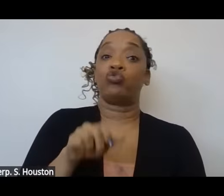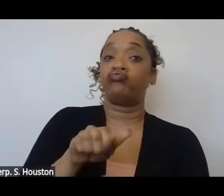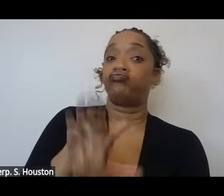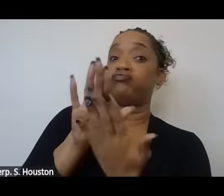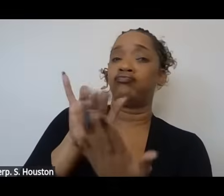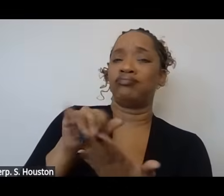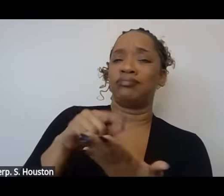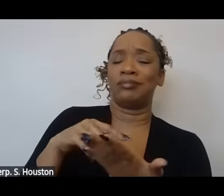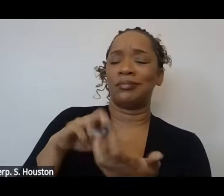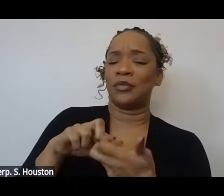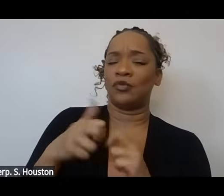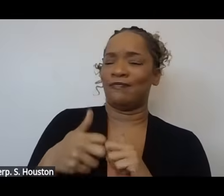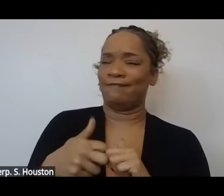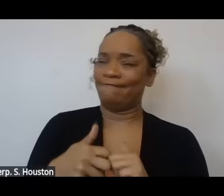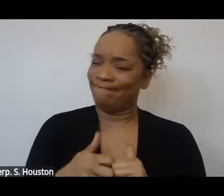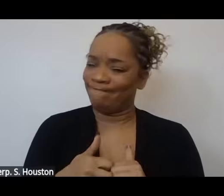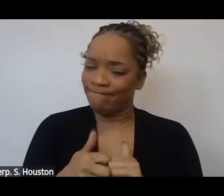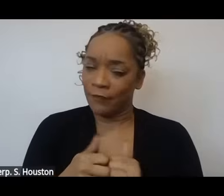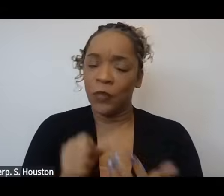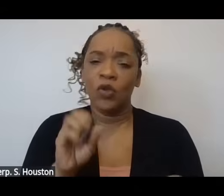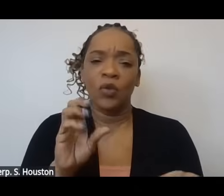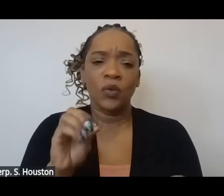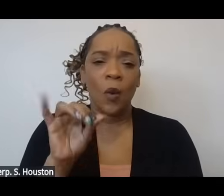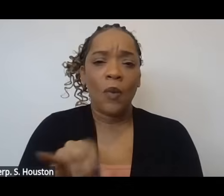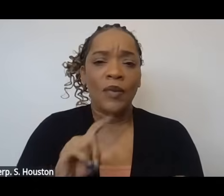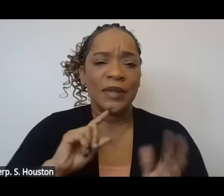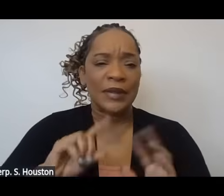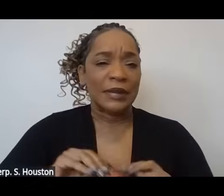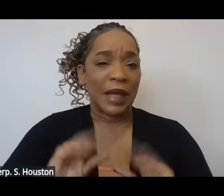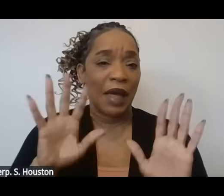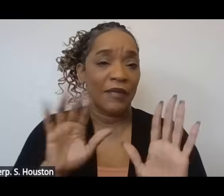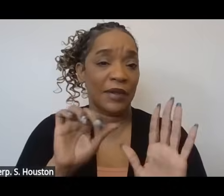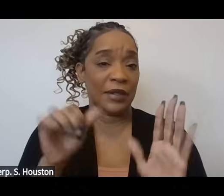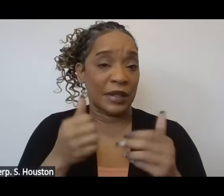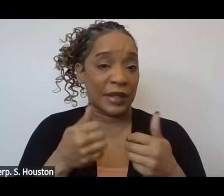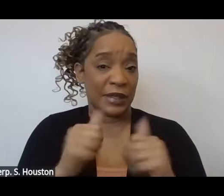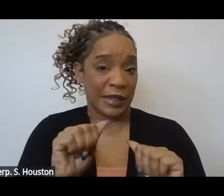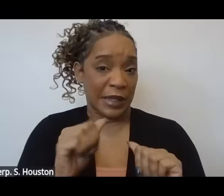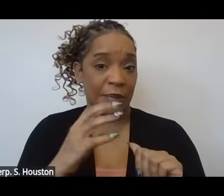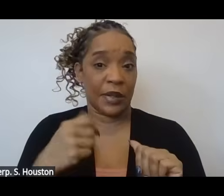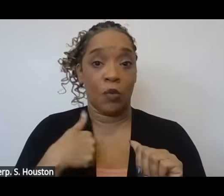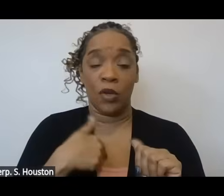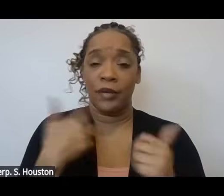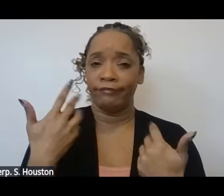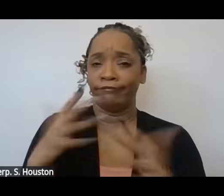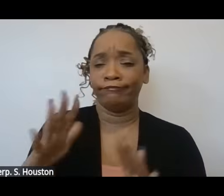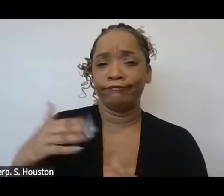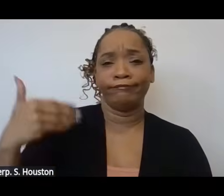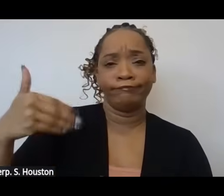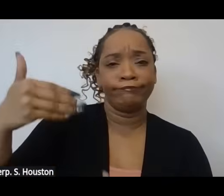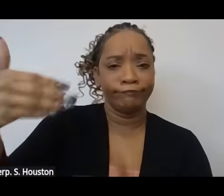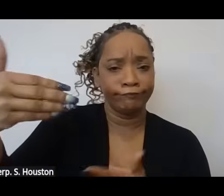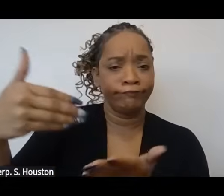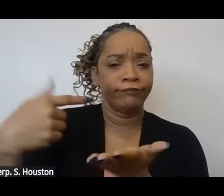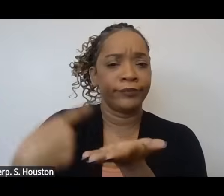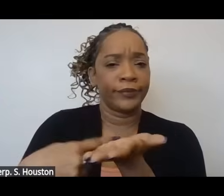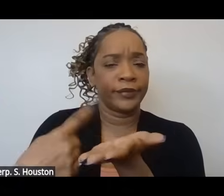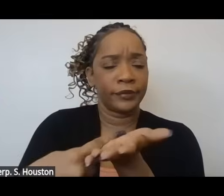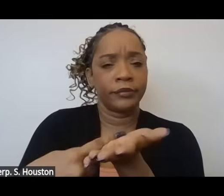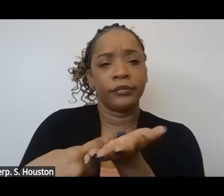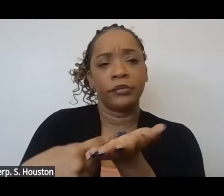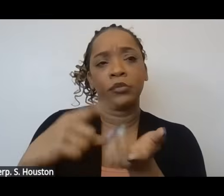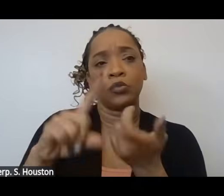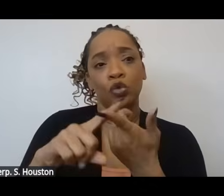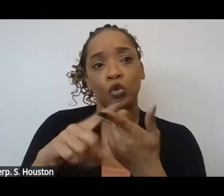And so this obviously is an attempt, which we have discussed on a number of occasions, to resolve